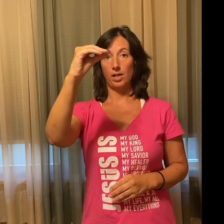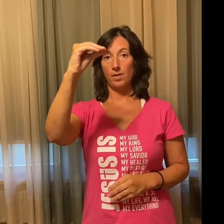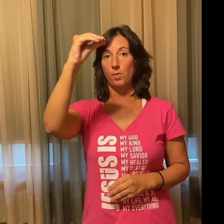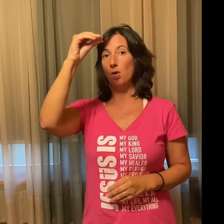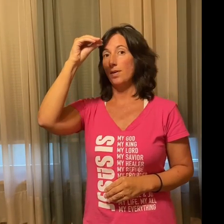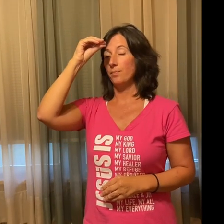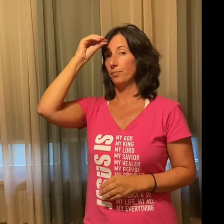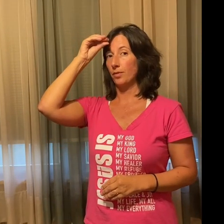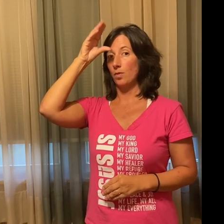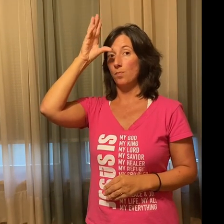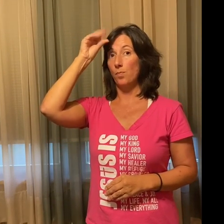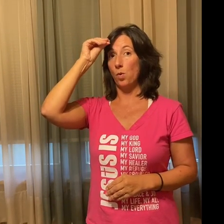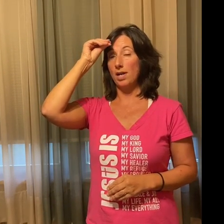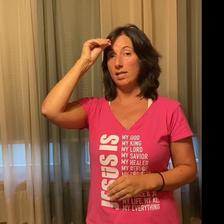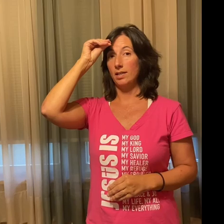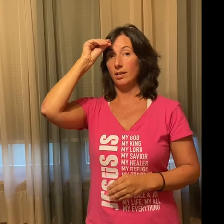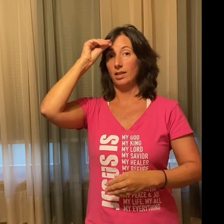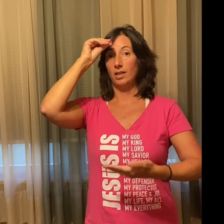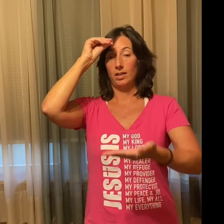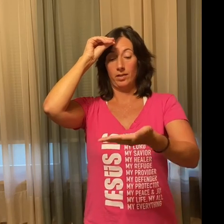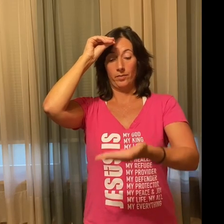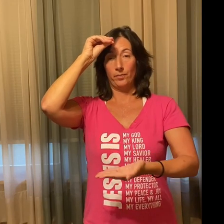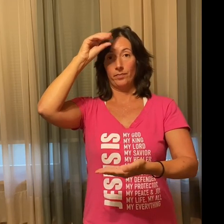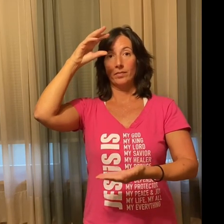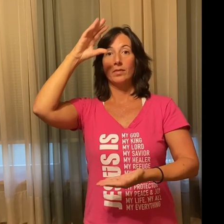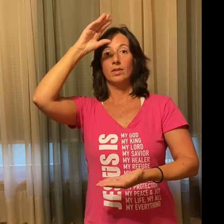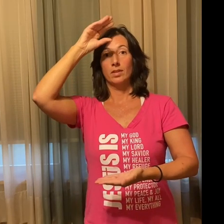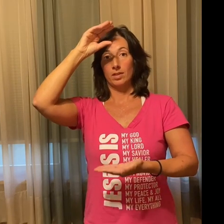Son, okay, boy, boy,